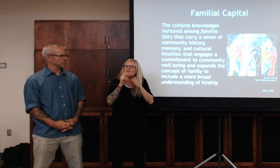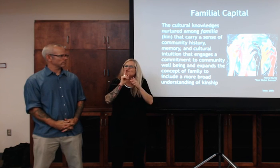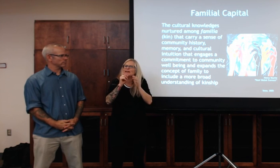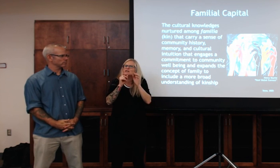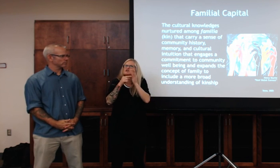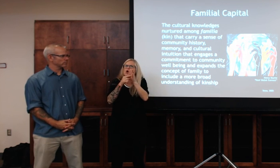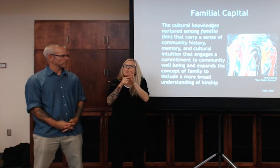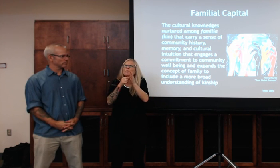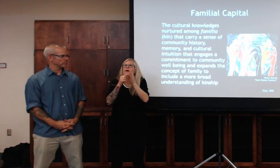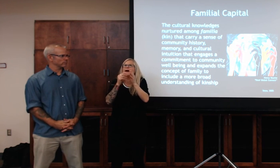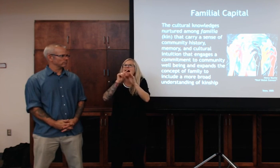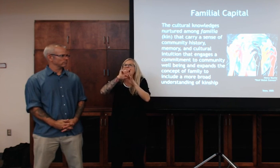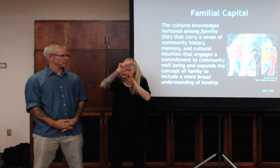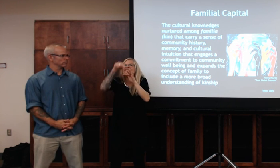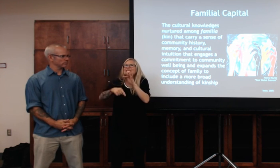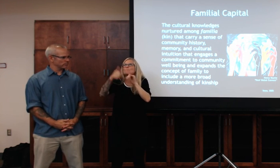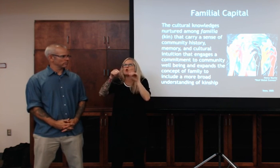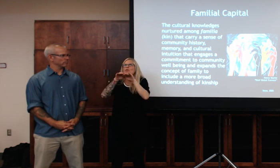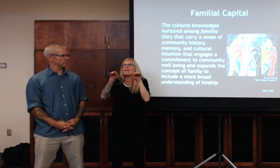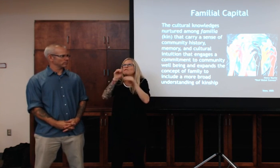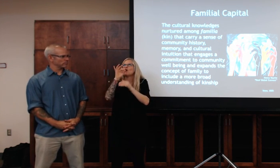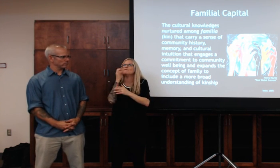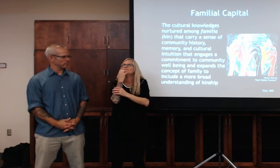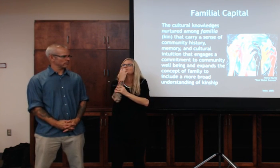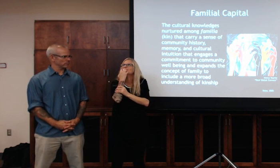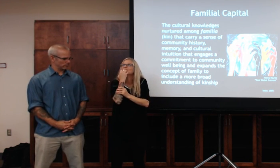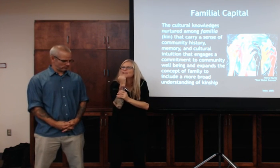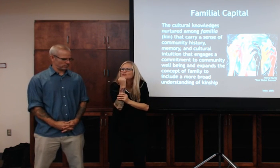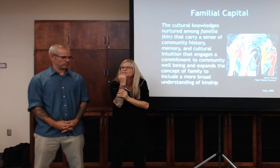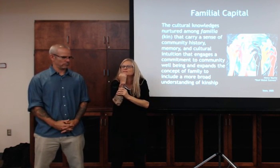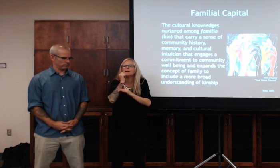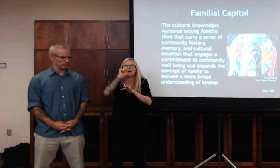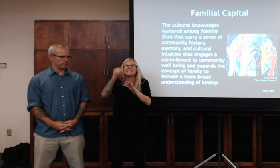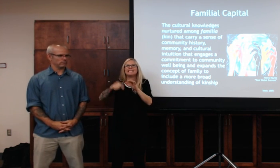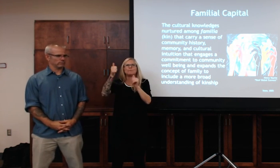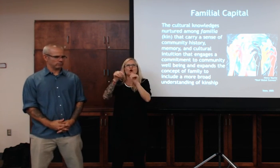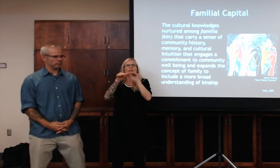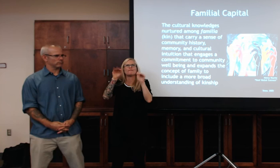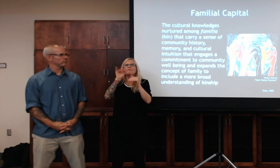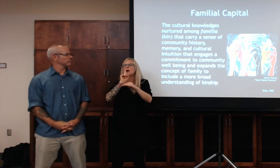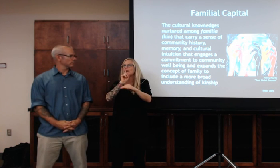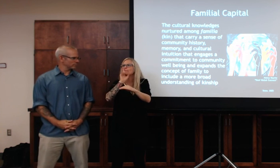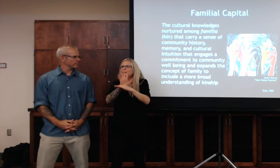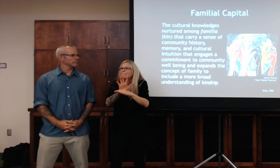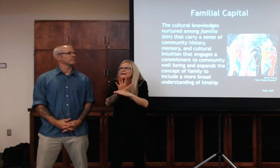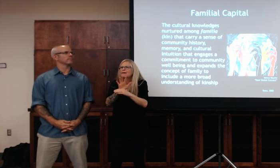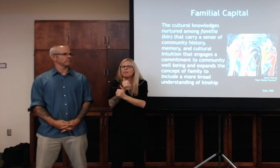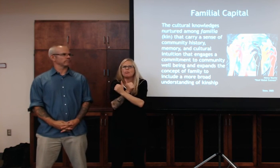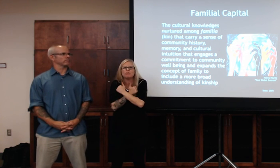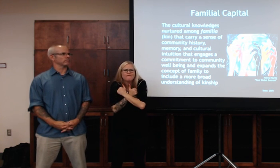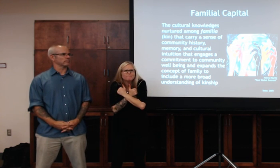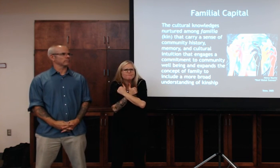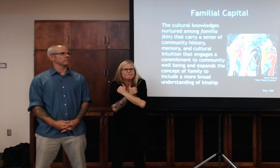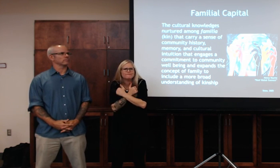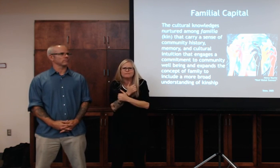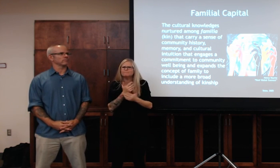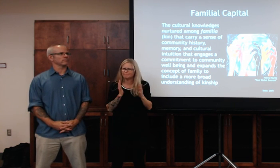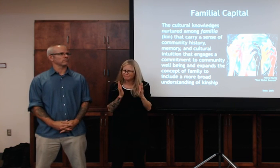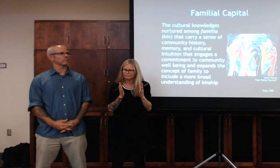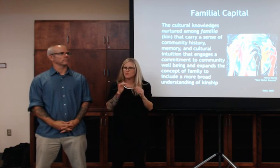their accomplishment in me. It's a deeper level of caring, a deeper level of value, deeper level of commitment and love.